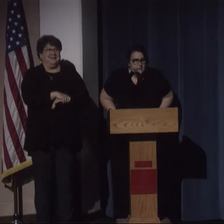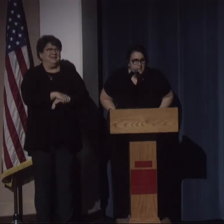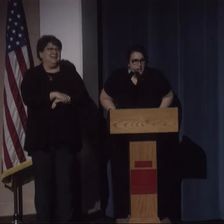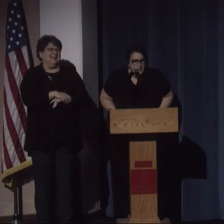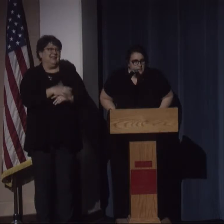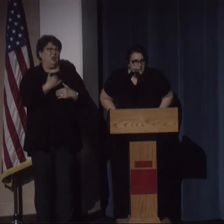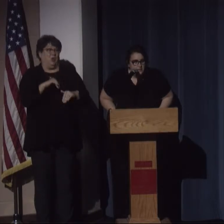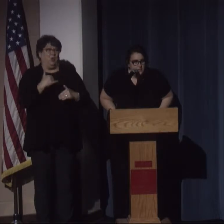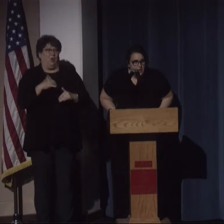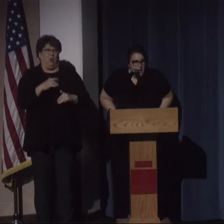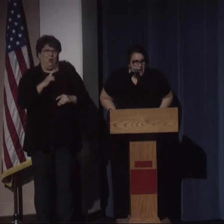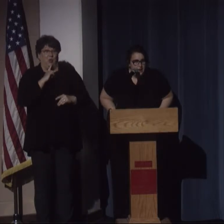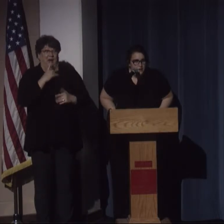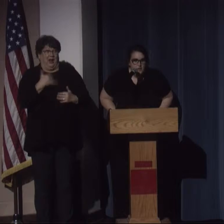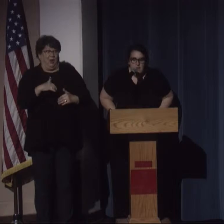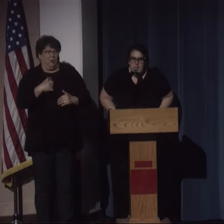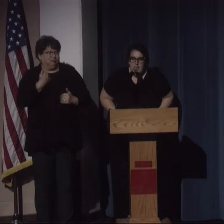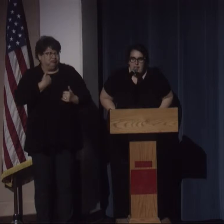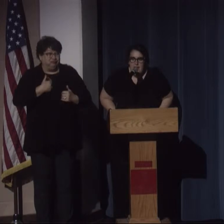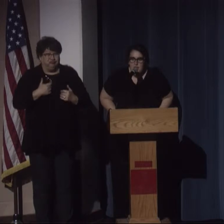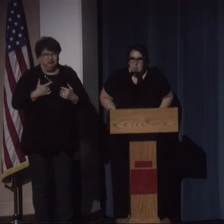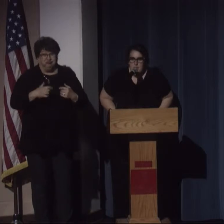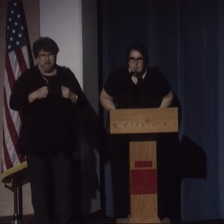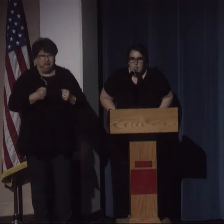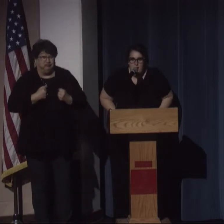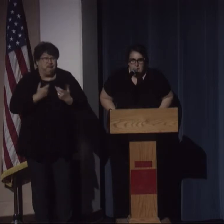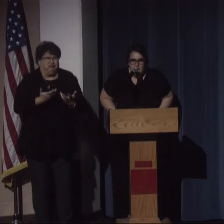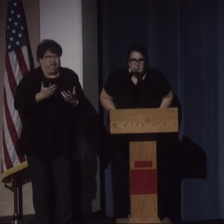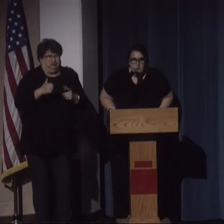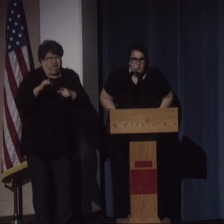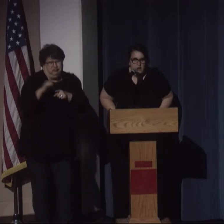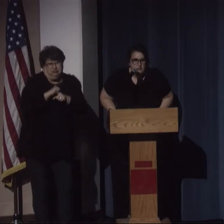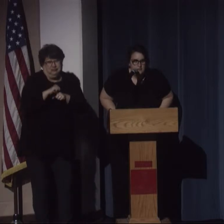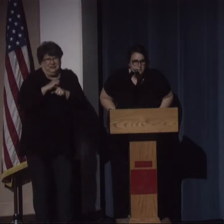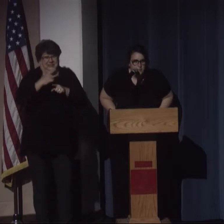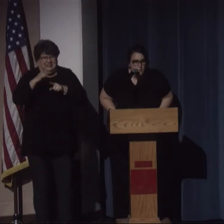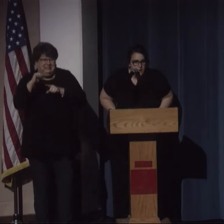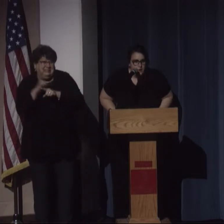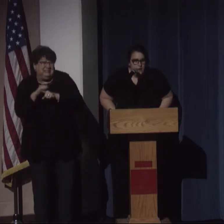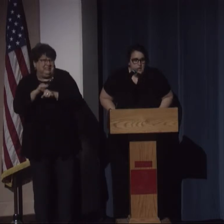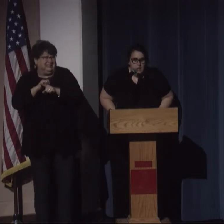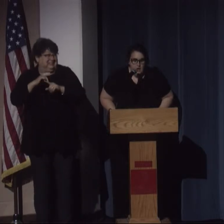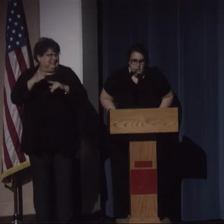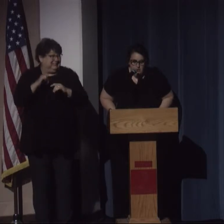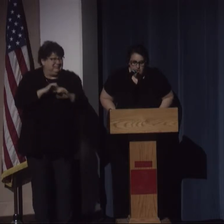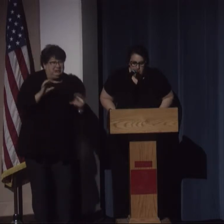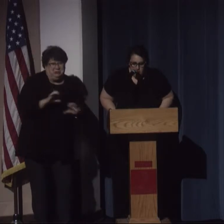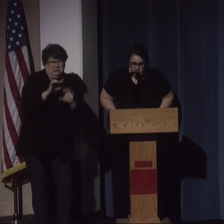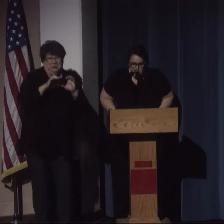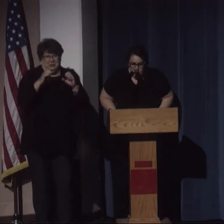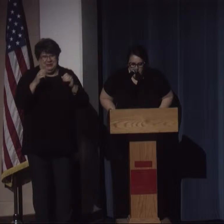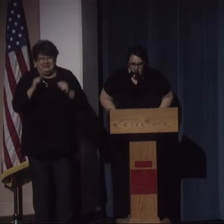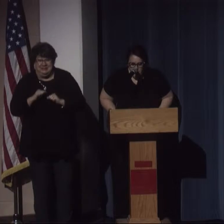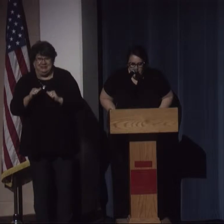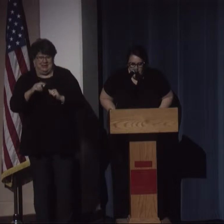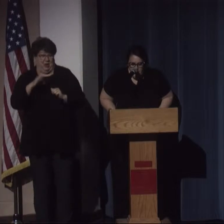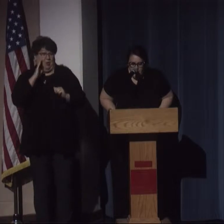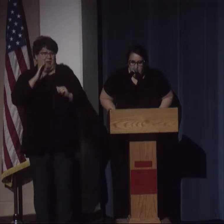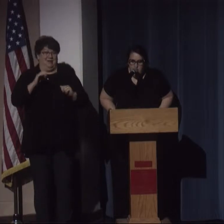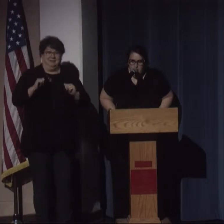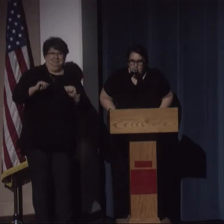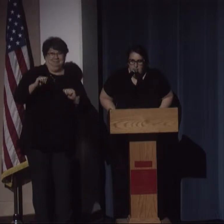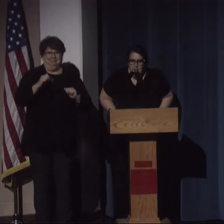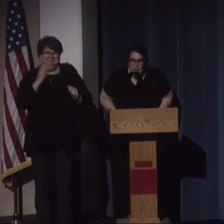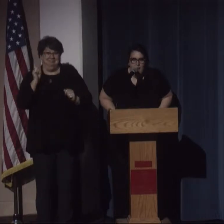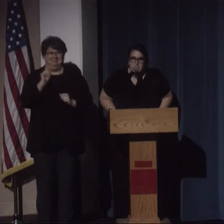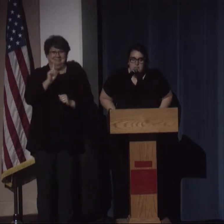It takes guts to try out. They came and they practiced and they practiced some more, and they're going to perform for y'all tonight, and